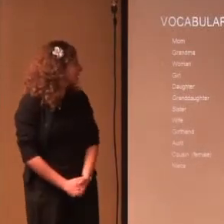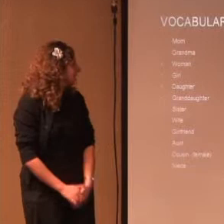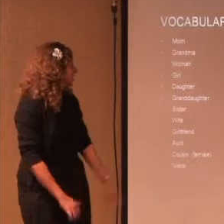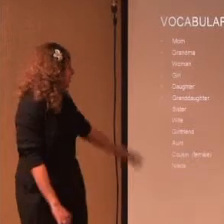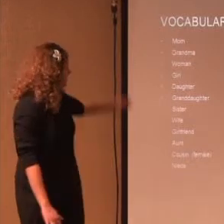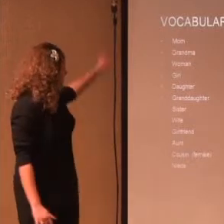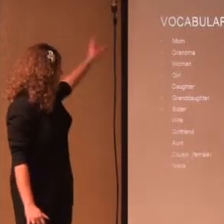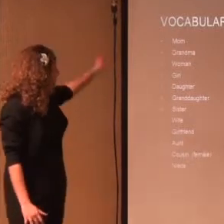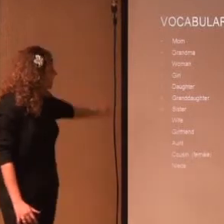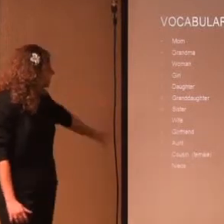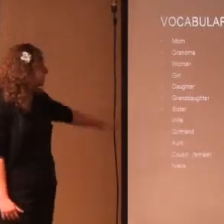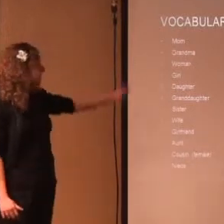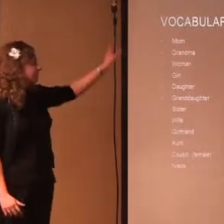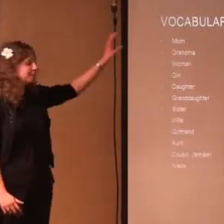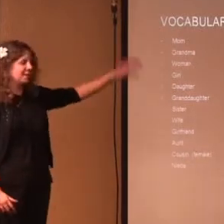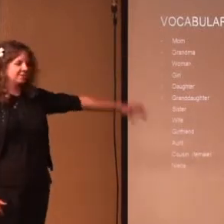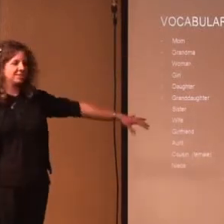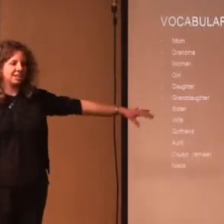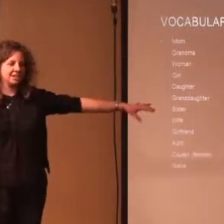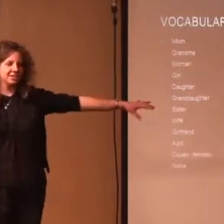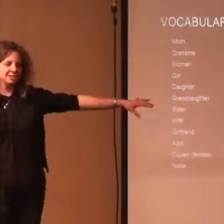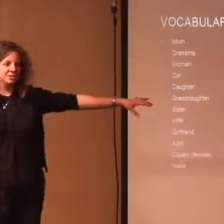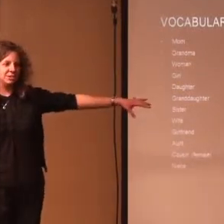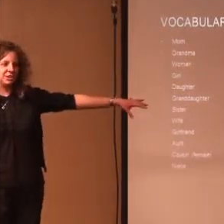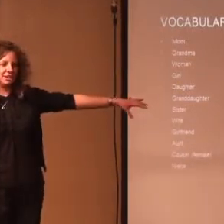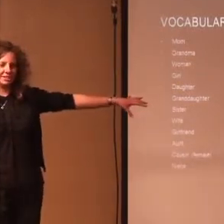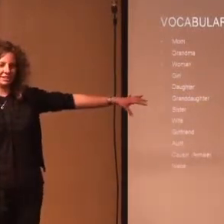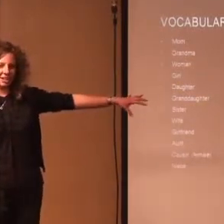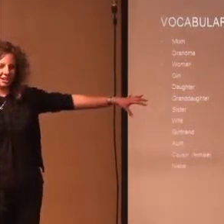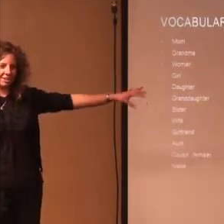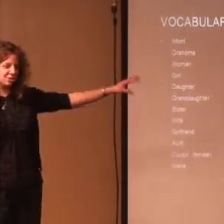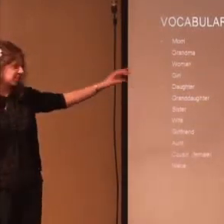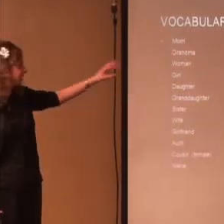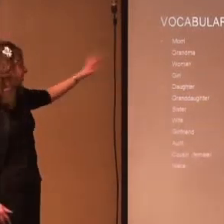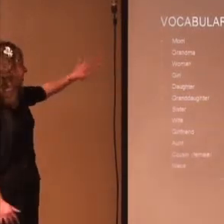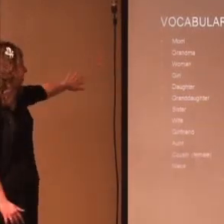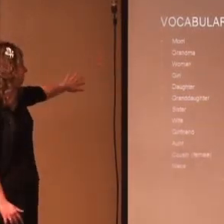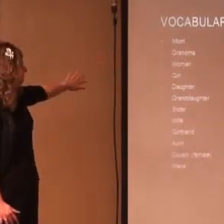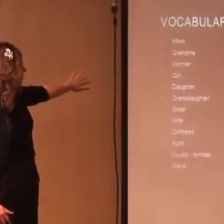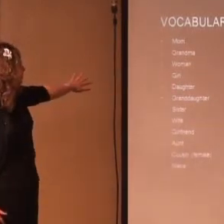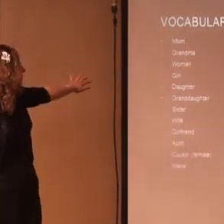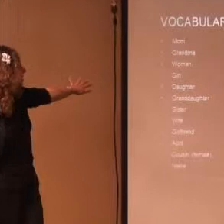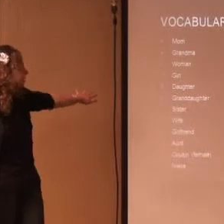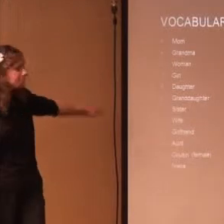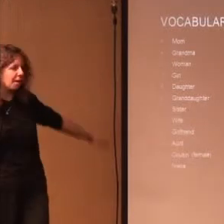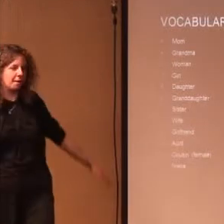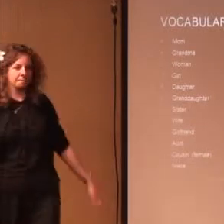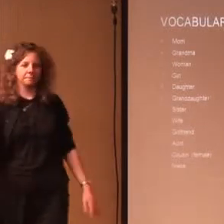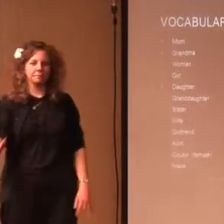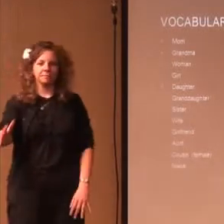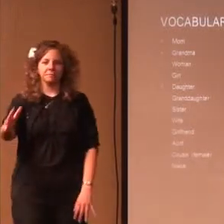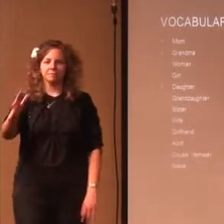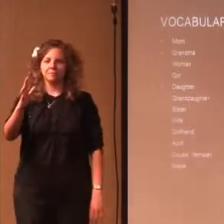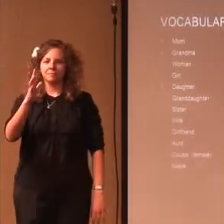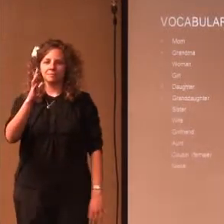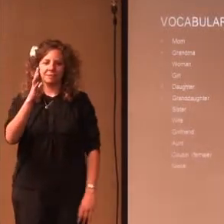with, I did a female on this side, a male on this side, so that you guys can kind of get a general idea. So we'll start with mom.